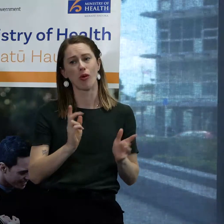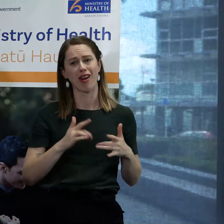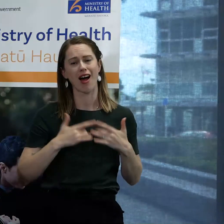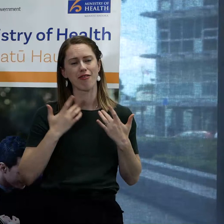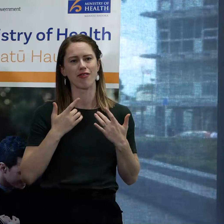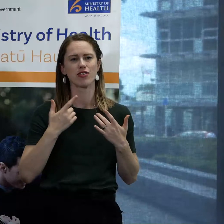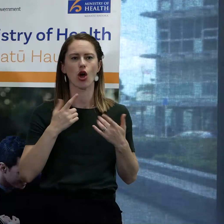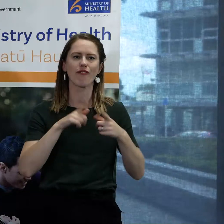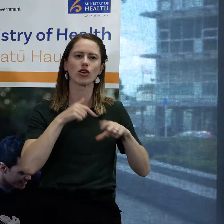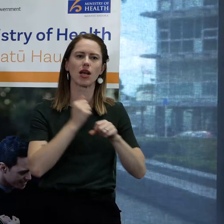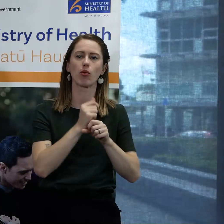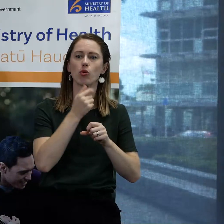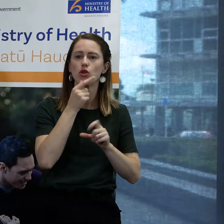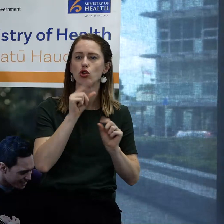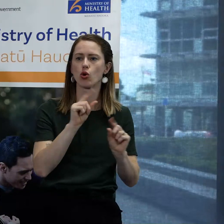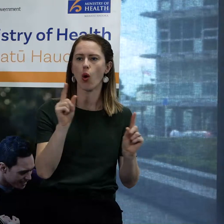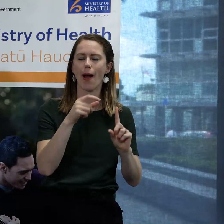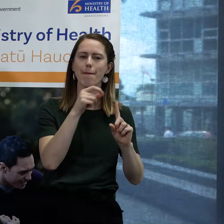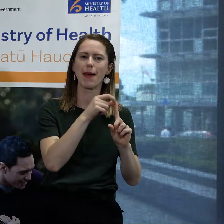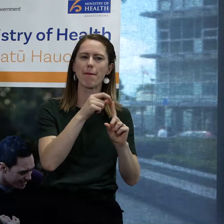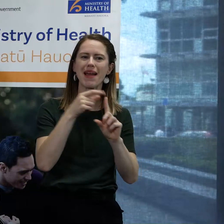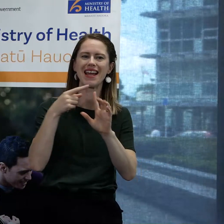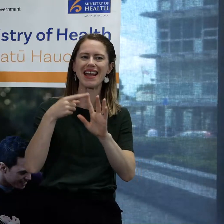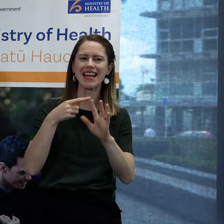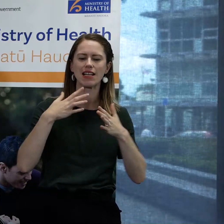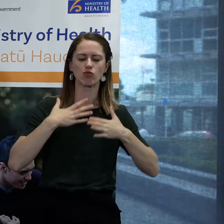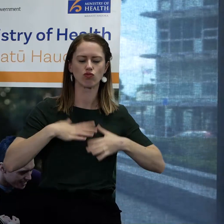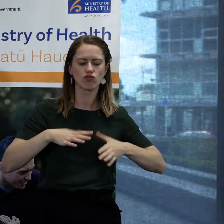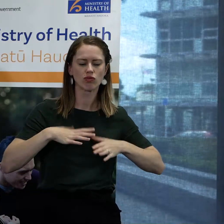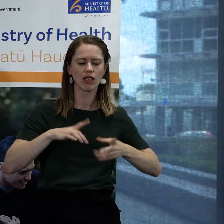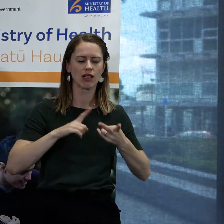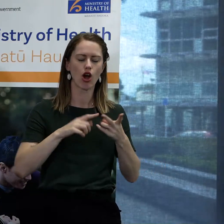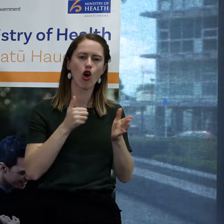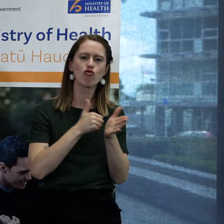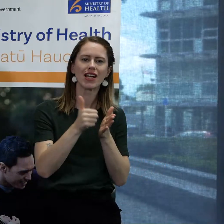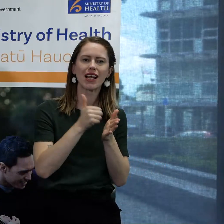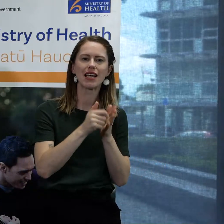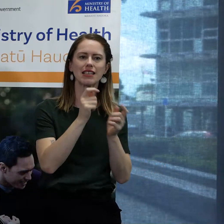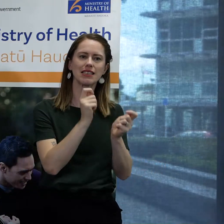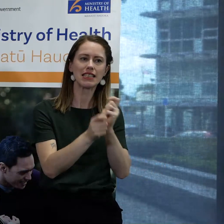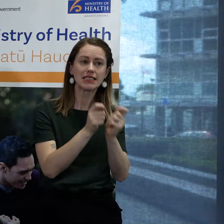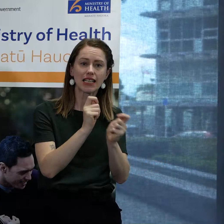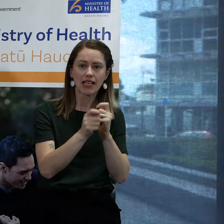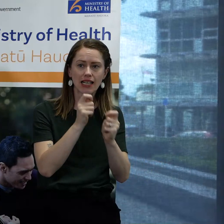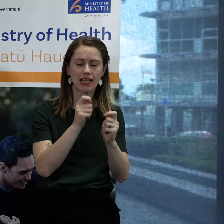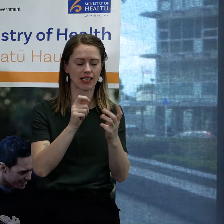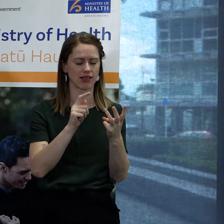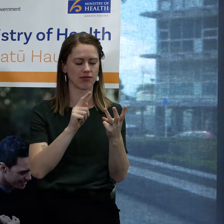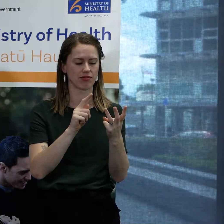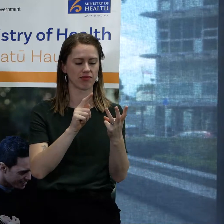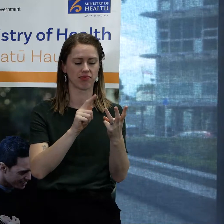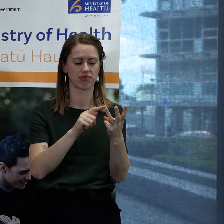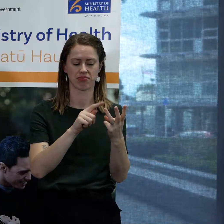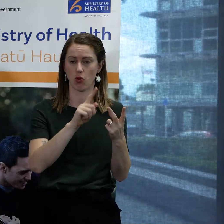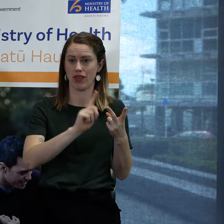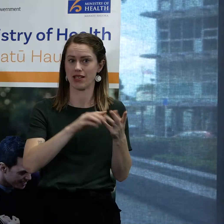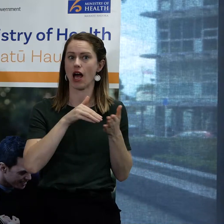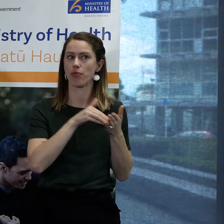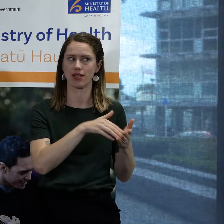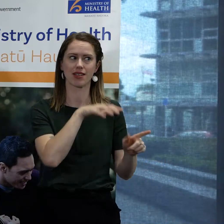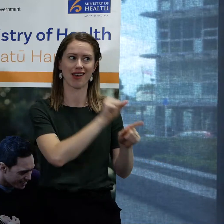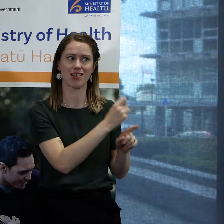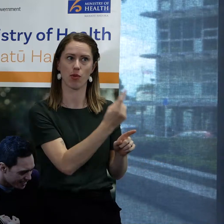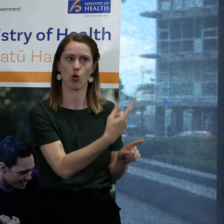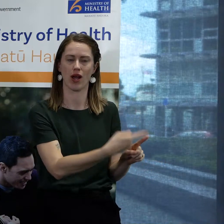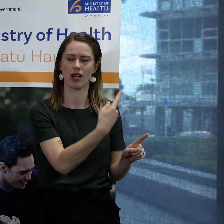of PPE, reducing exposure, regular testing, and we've seen in this instance that has helped us identify a case very